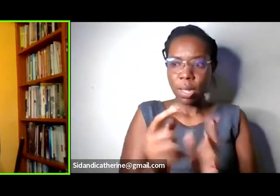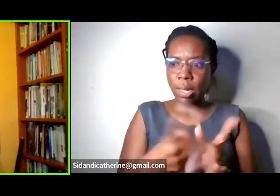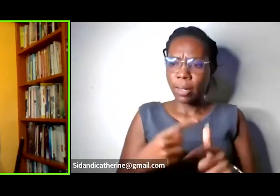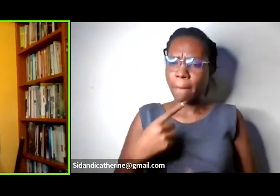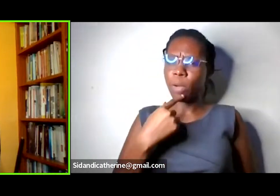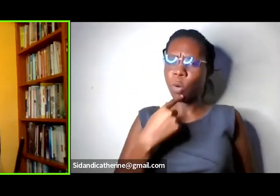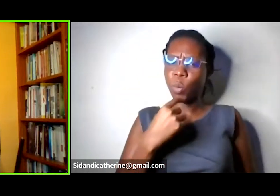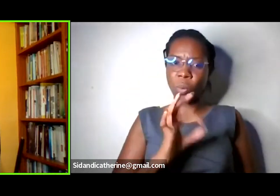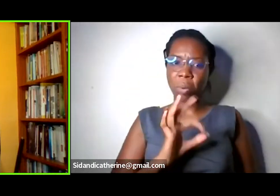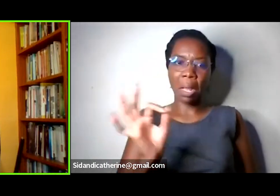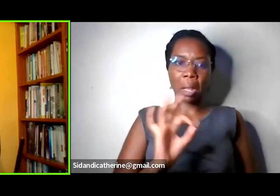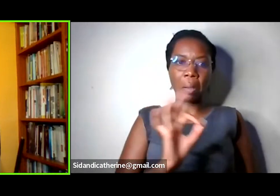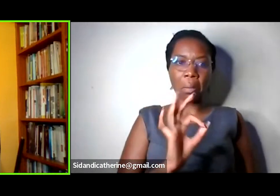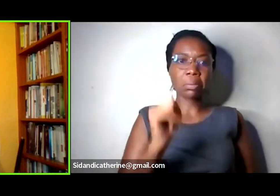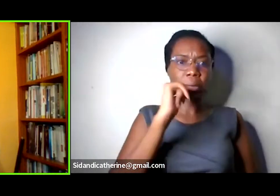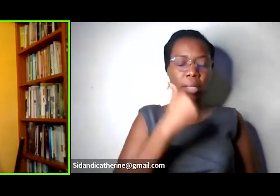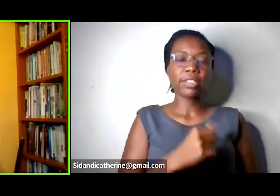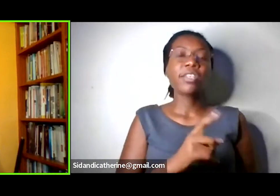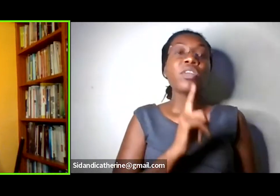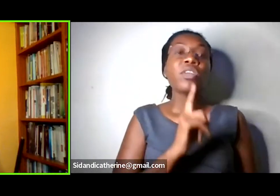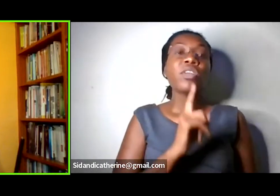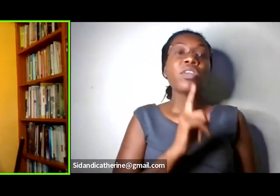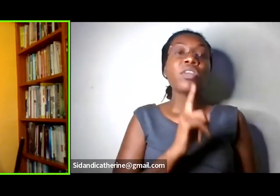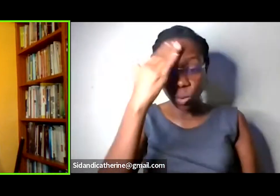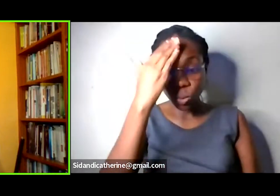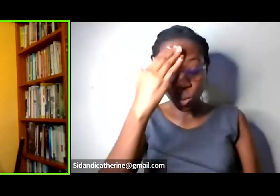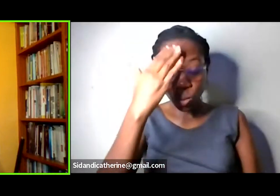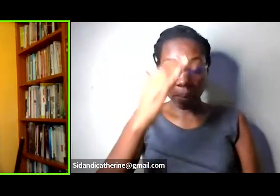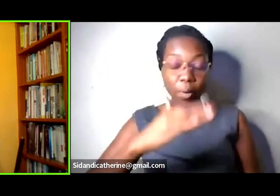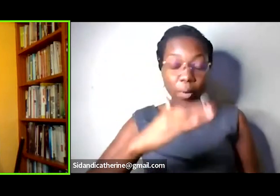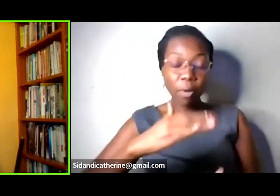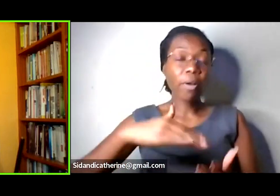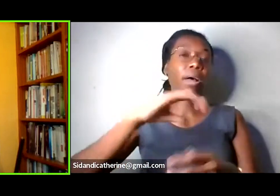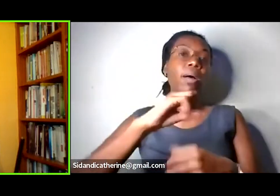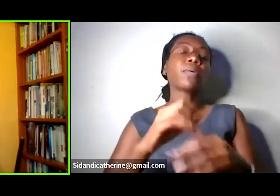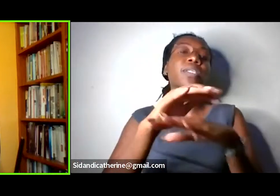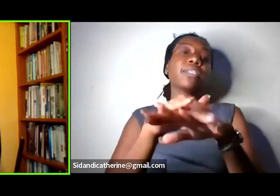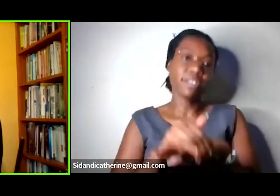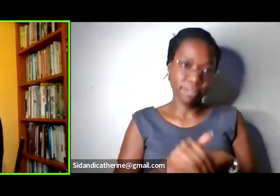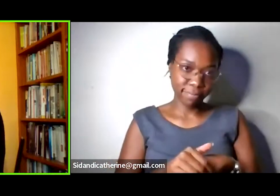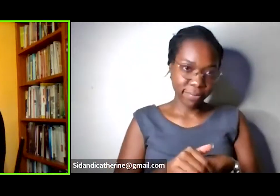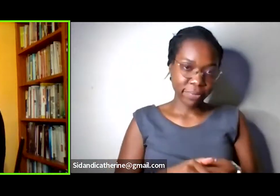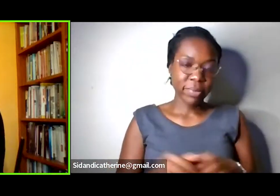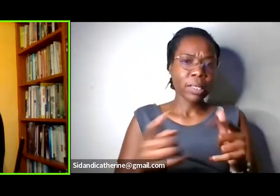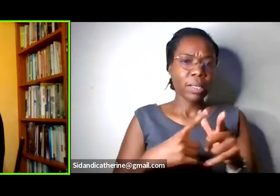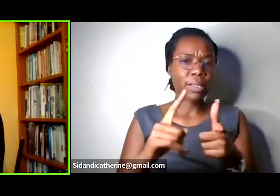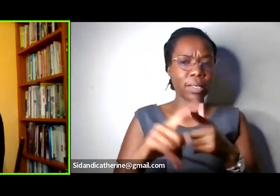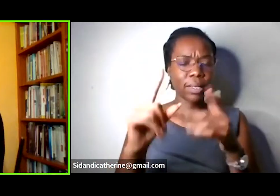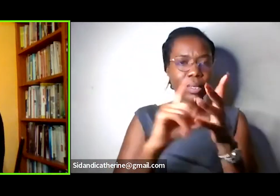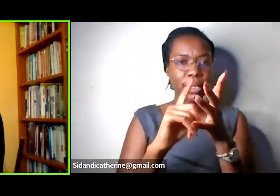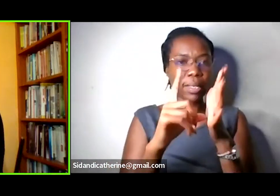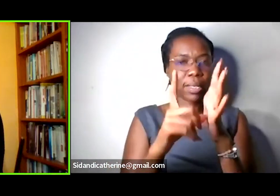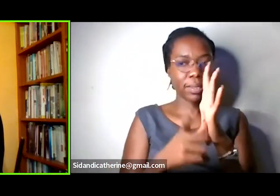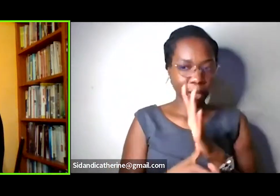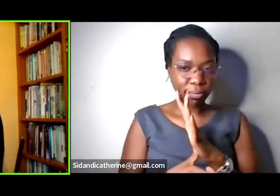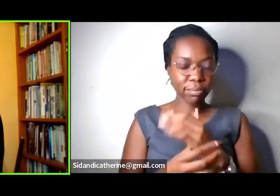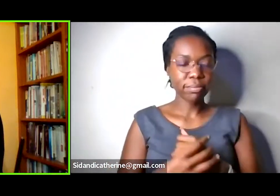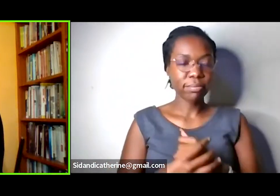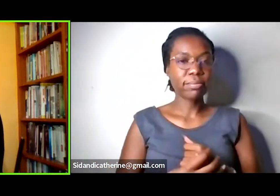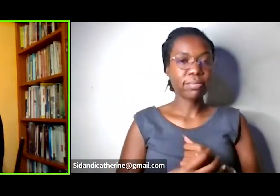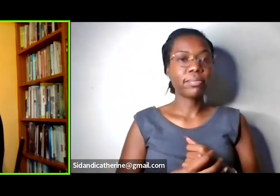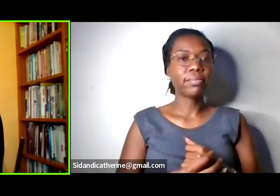leaving money on the table. That if you've acquired a customer with one product, find a way of selling more